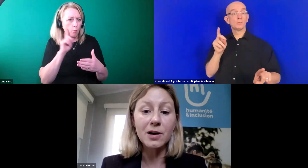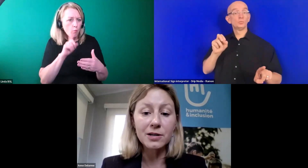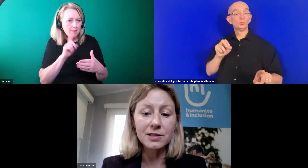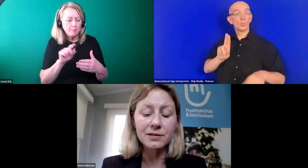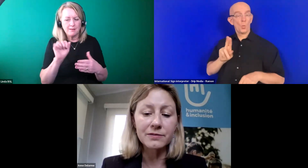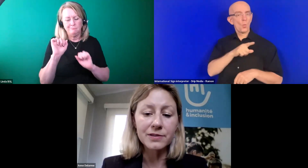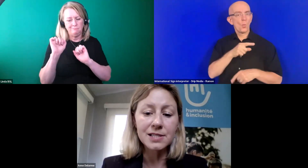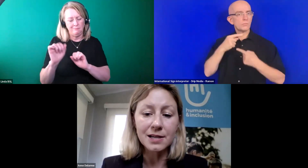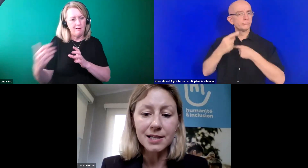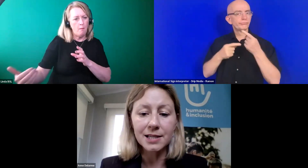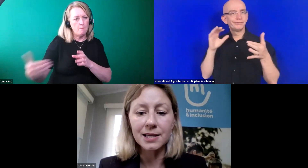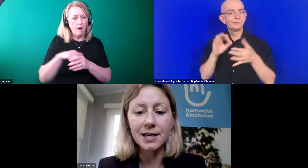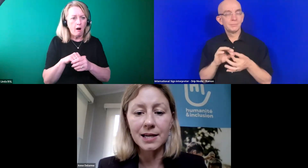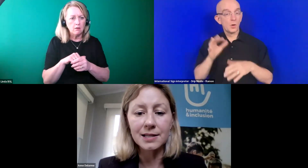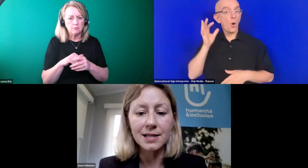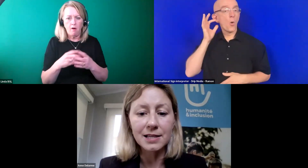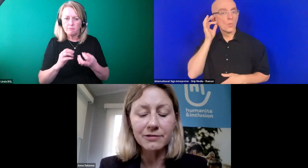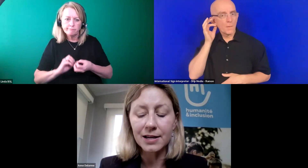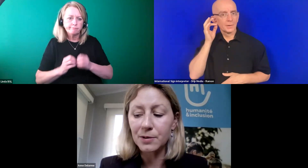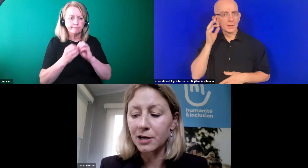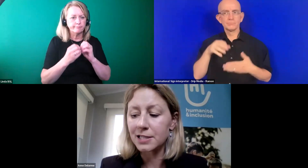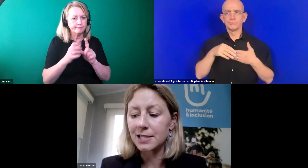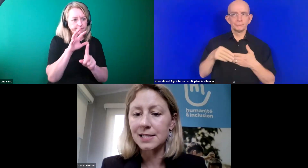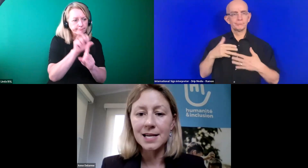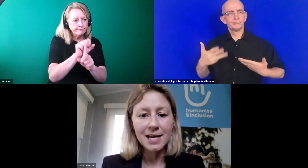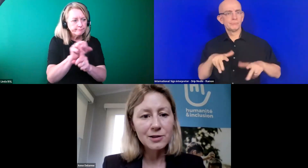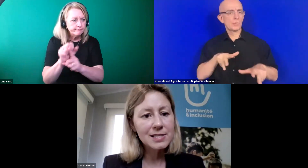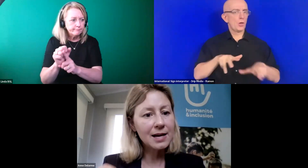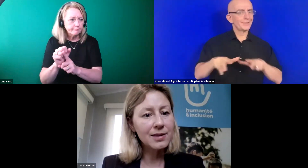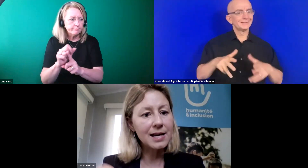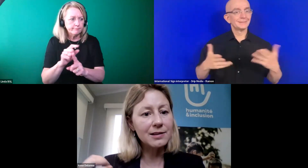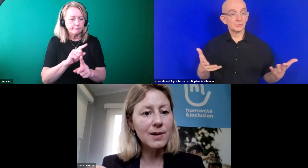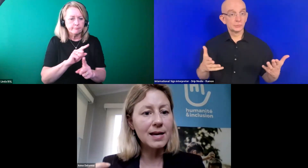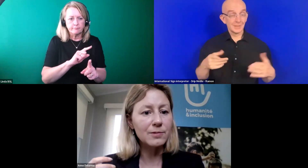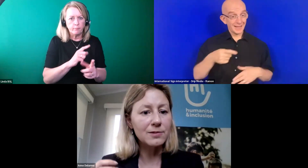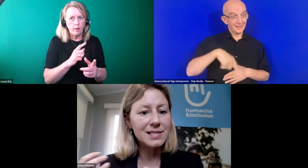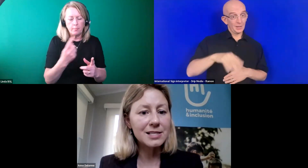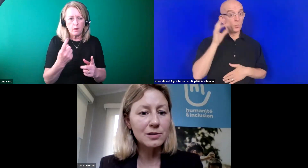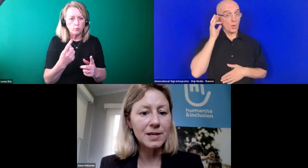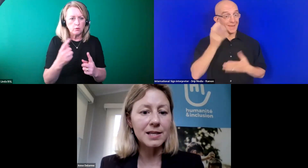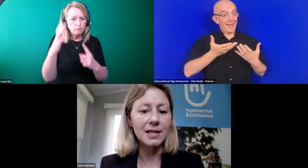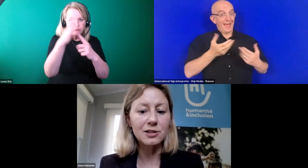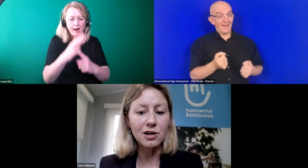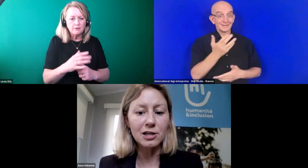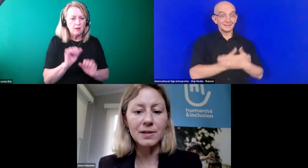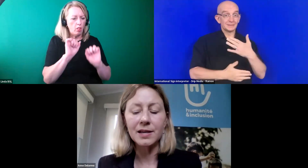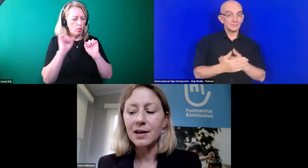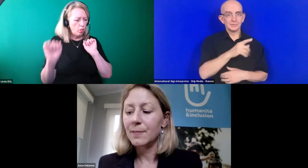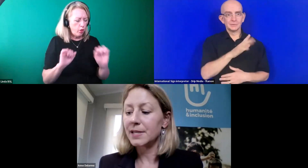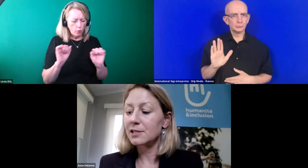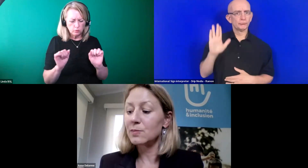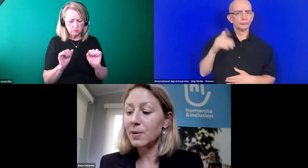ensuring they're part of designing and identifying priorities. You can see how that thread around decision-making and